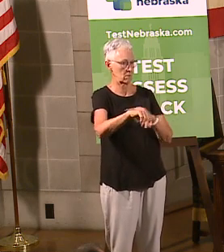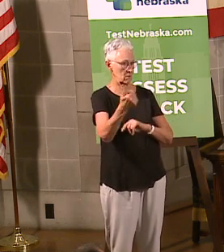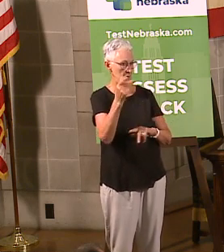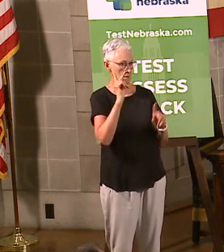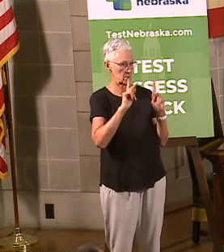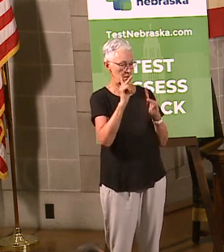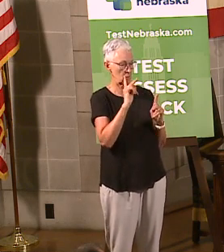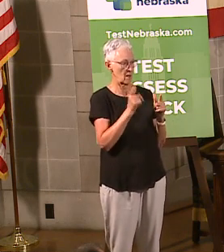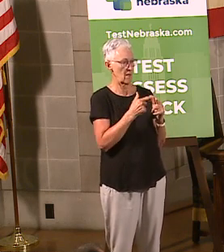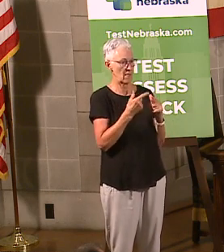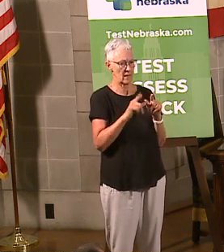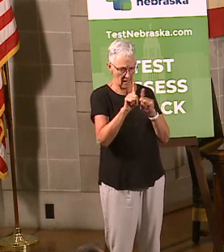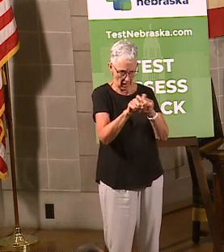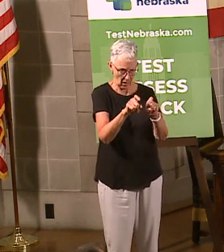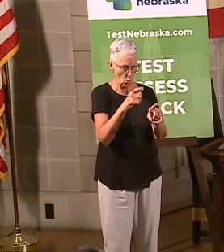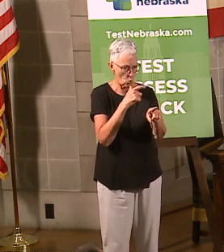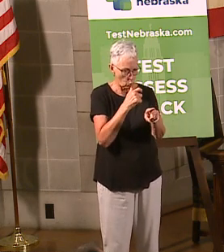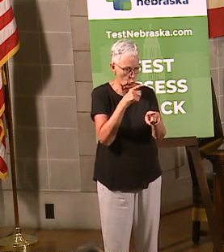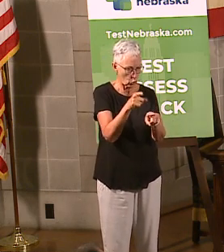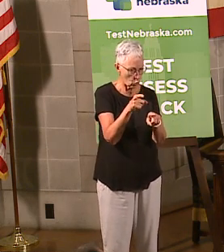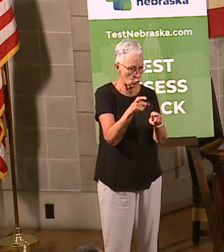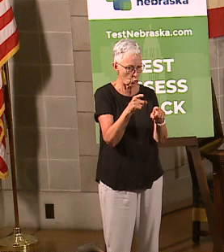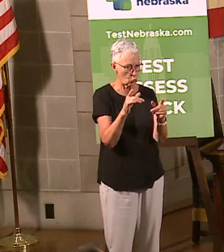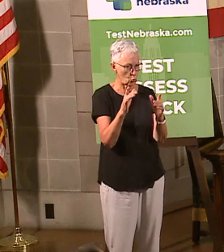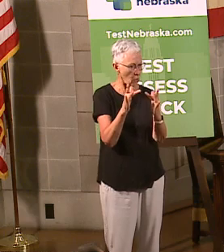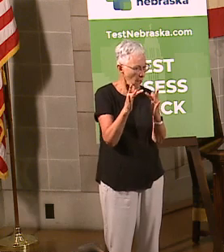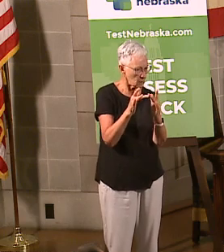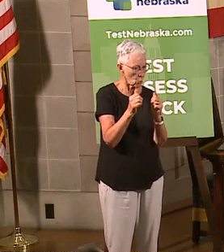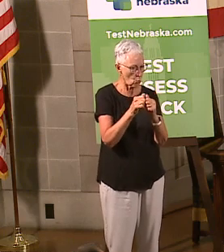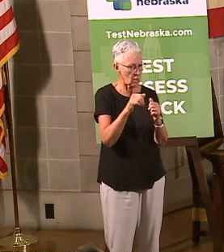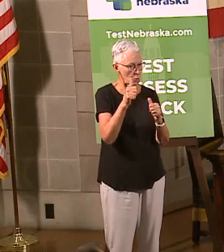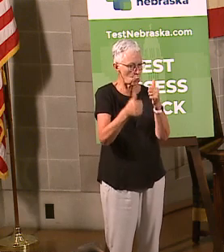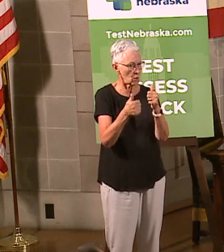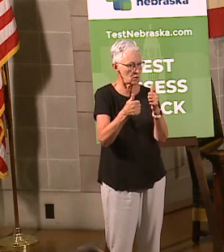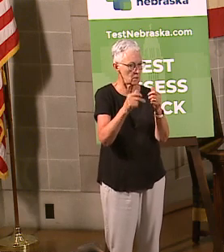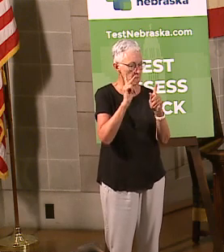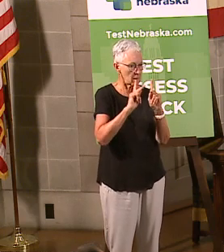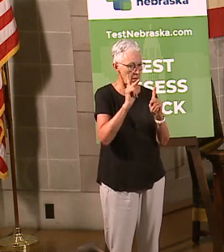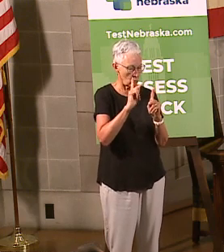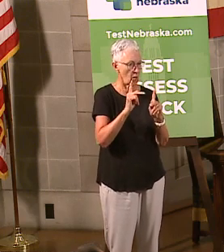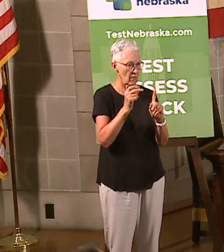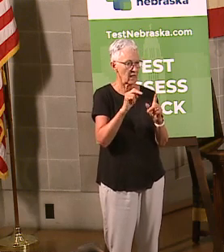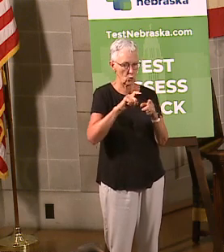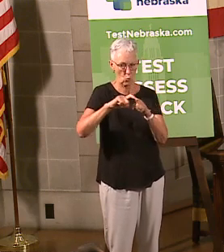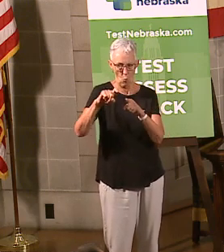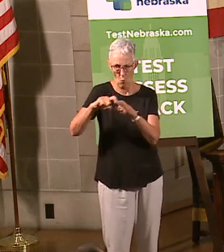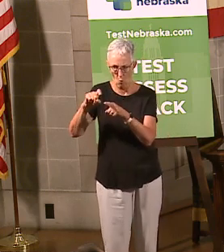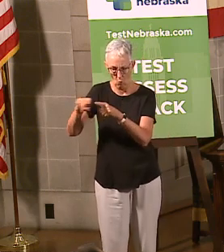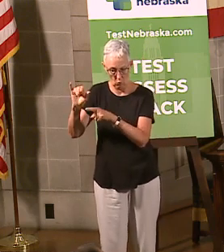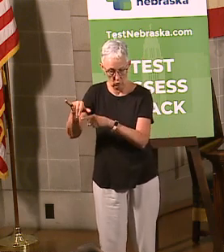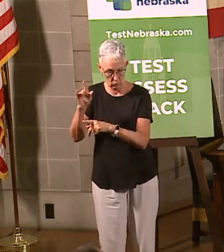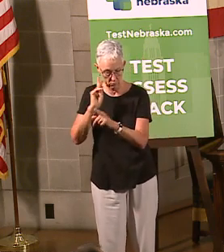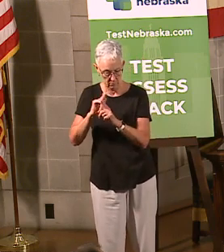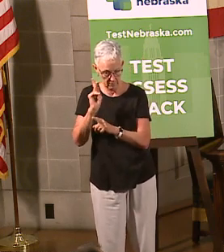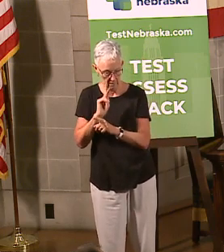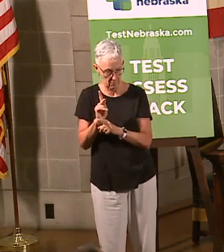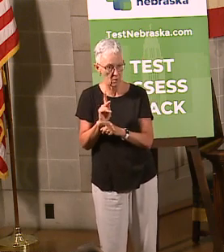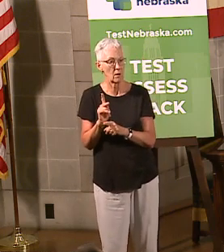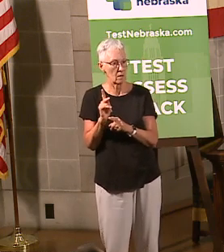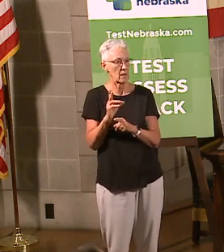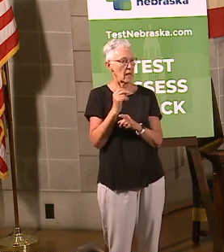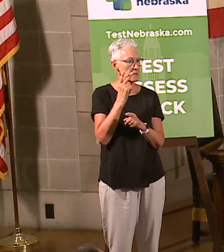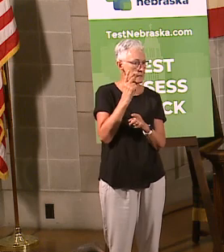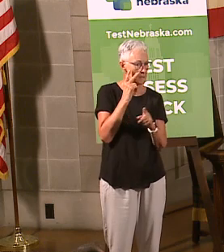go out and find the folks who were in touch with that infected person and get them to quarantine or monitor their symptoms if it wasn't a close